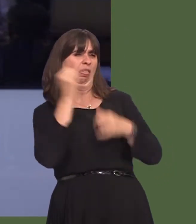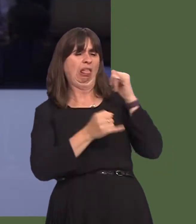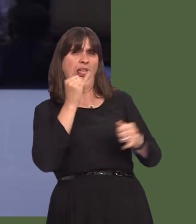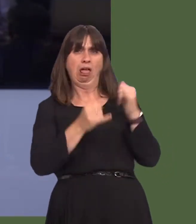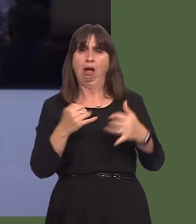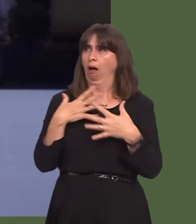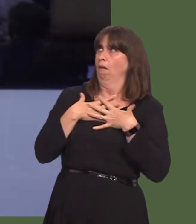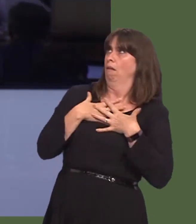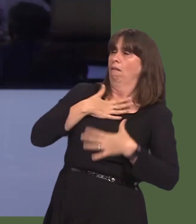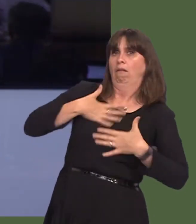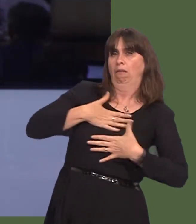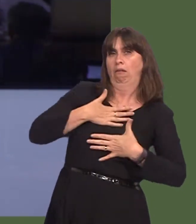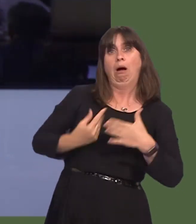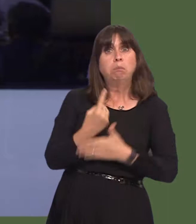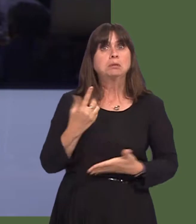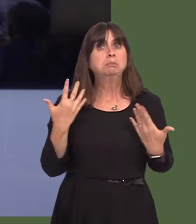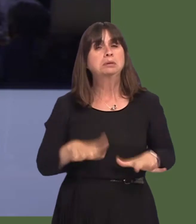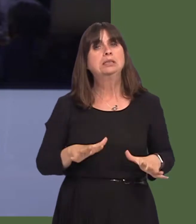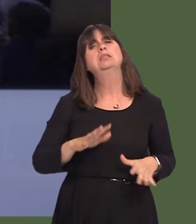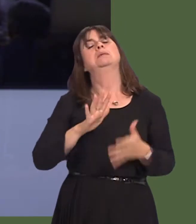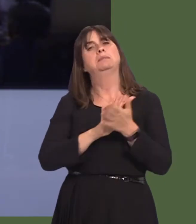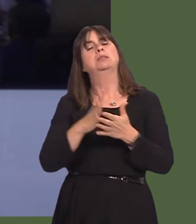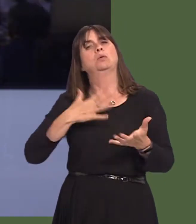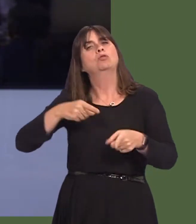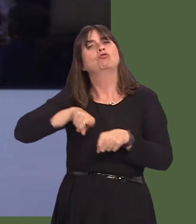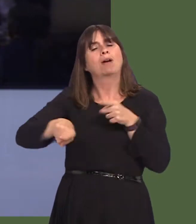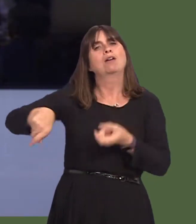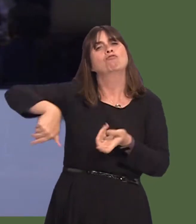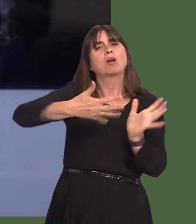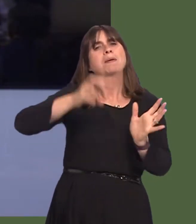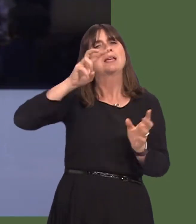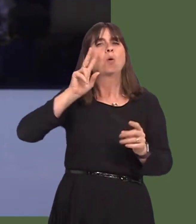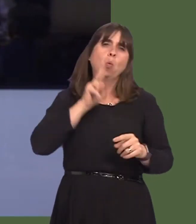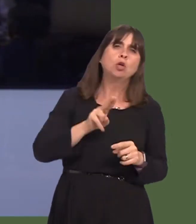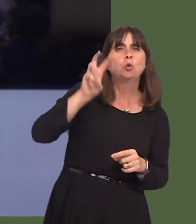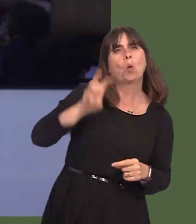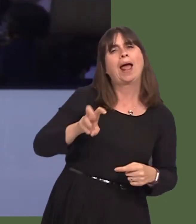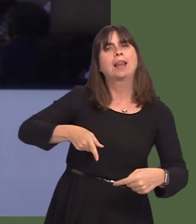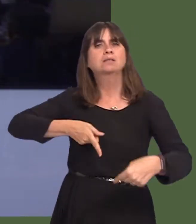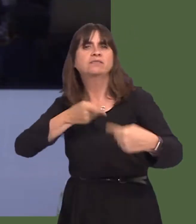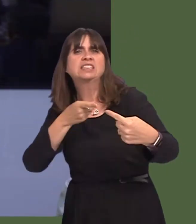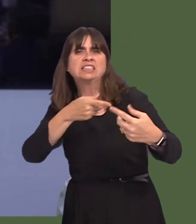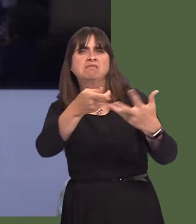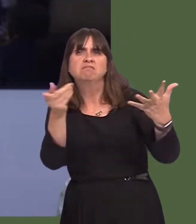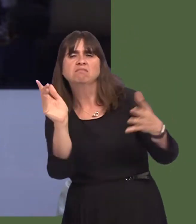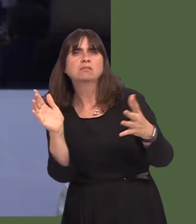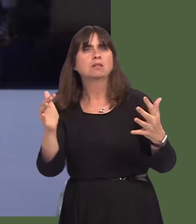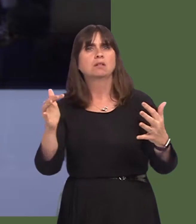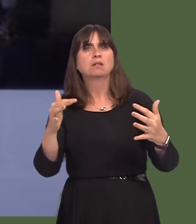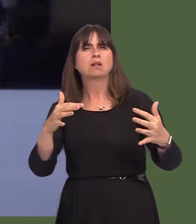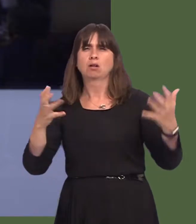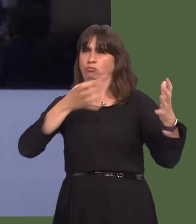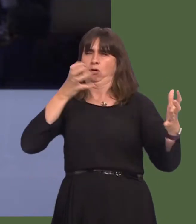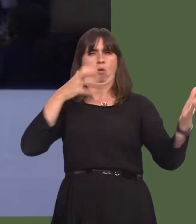Minister join me in welcoming this move to tackle alcohol abuse at rugby internationals? And will he be committed to discussing this with other